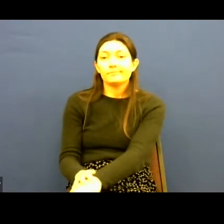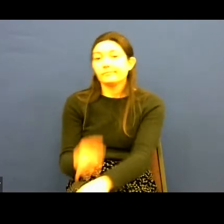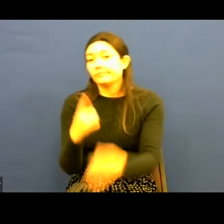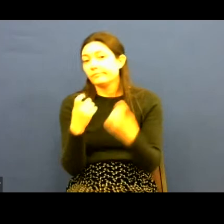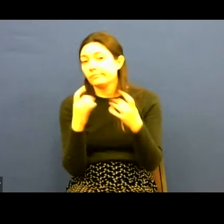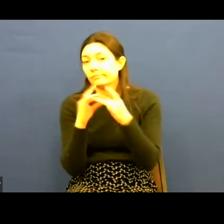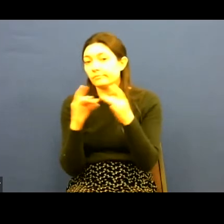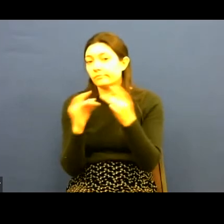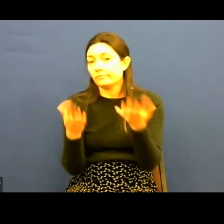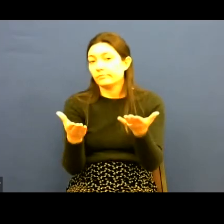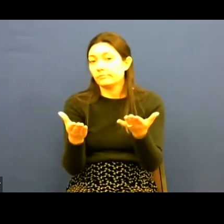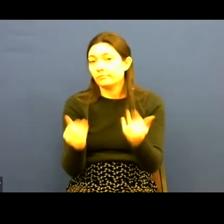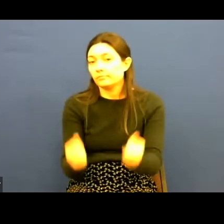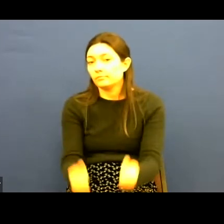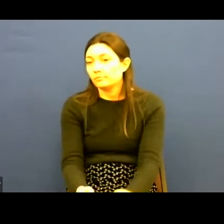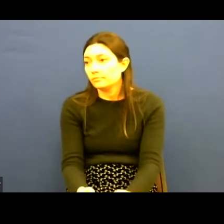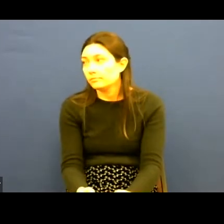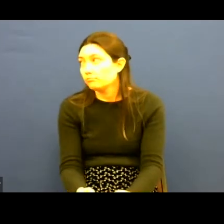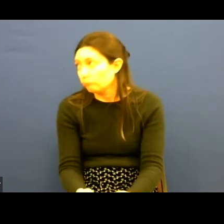Questions, comments?